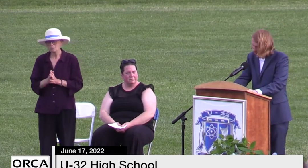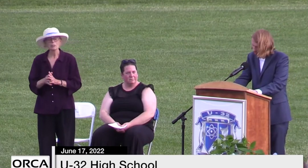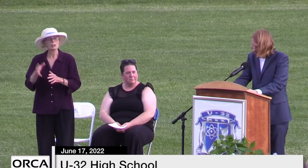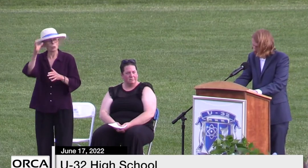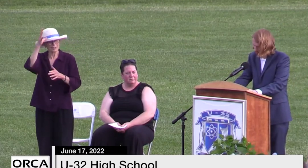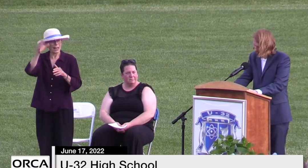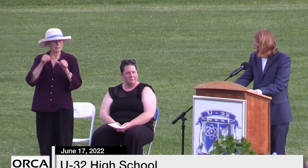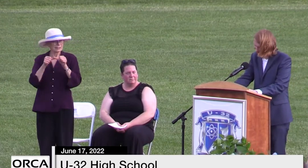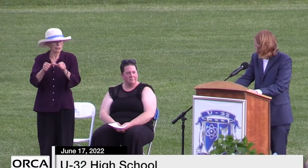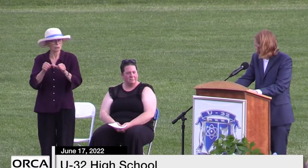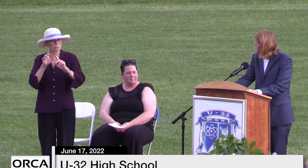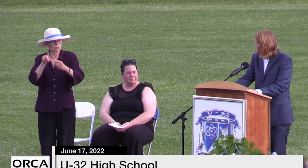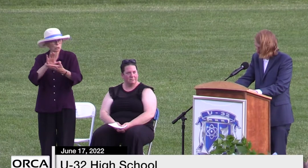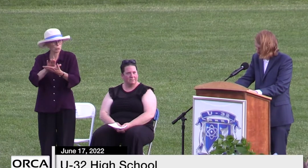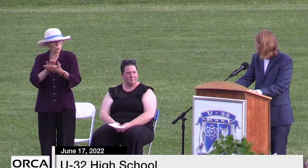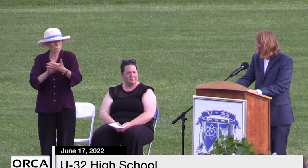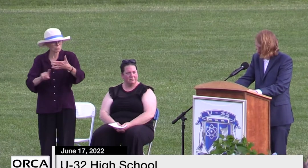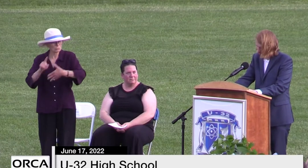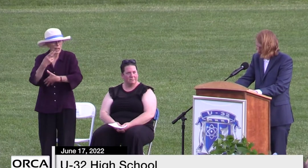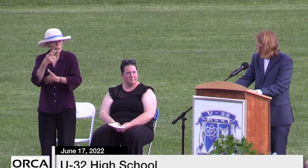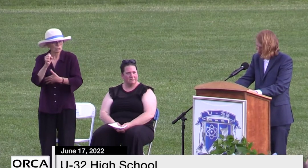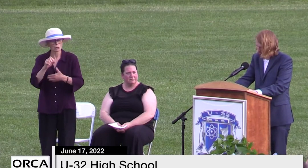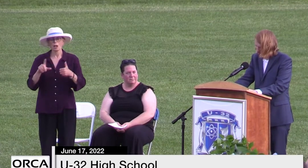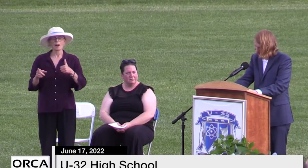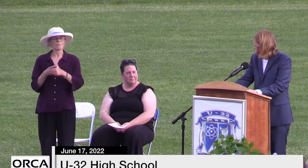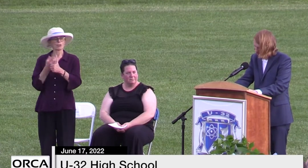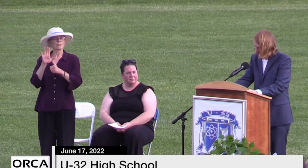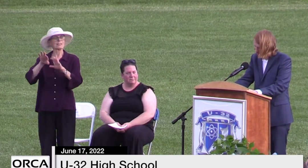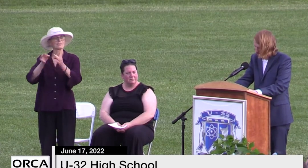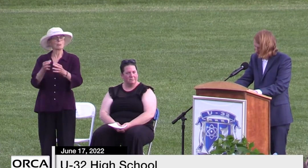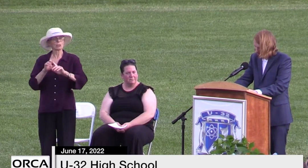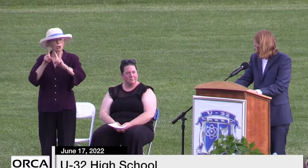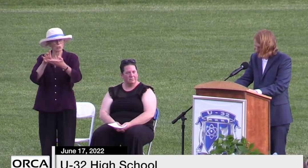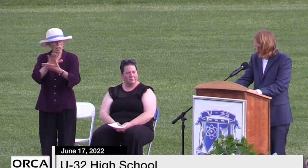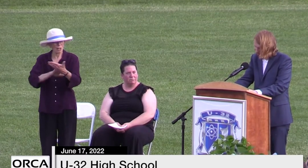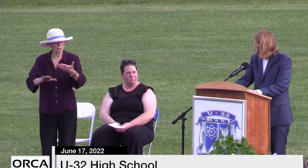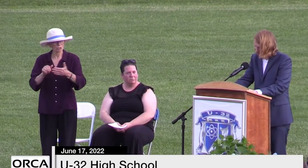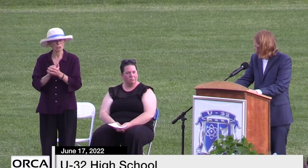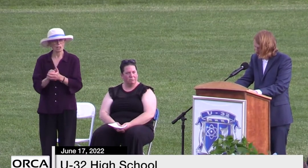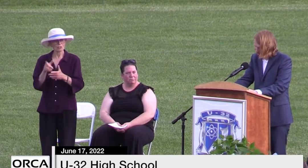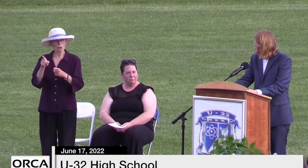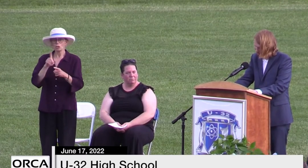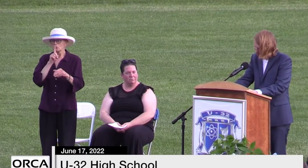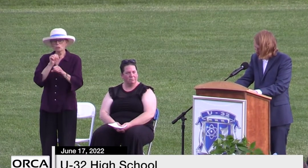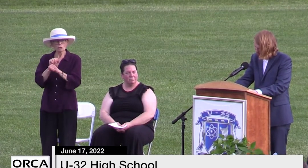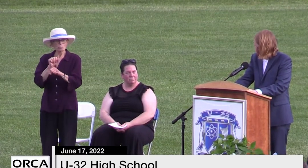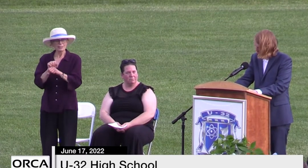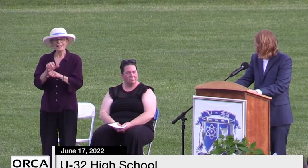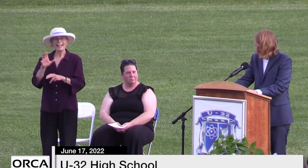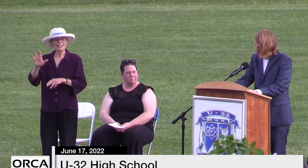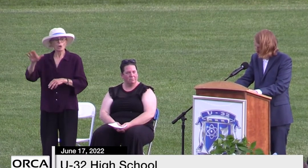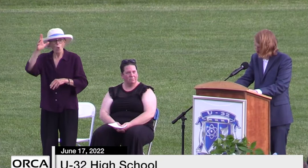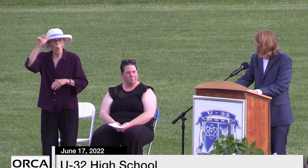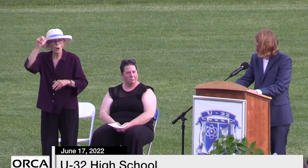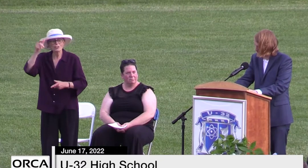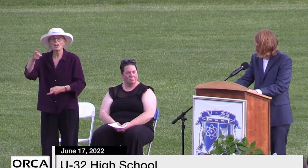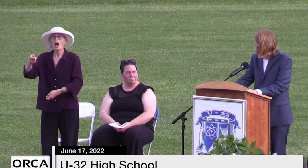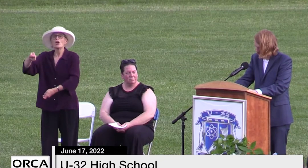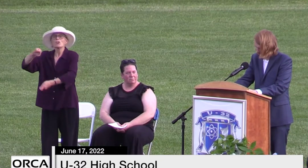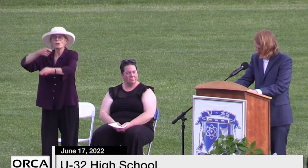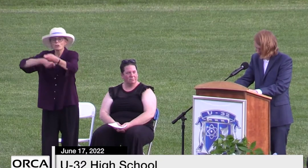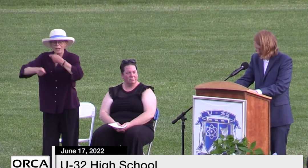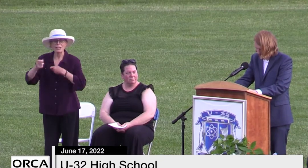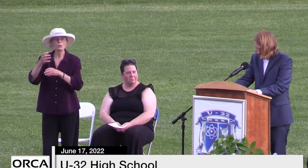Dad continued his schooling through high school and became the first one in his family to go to college. So he literally traded in his horse to get a car to